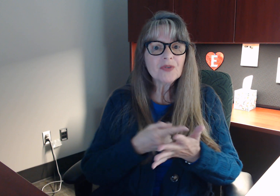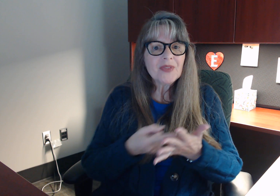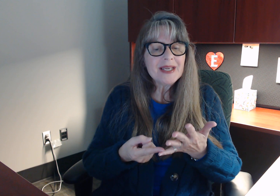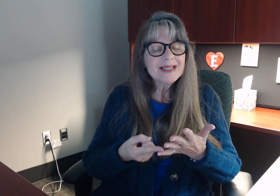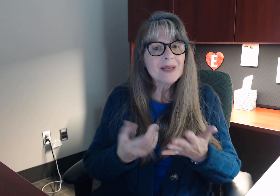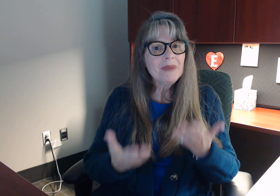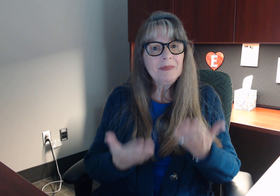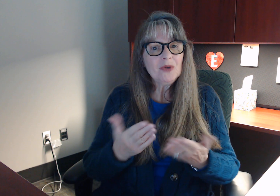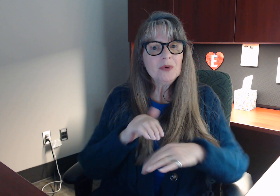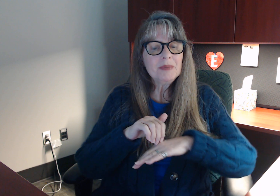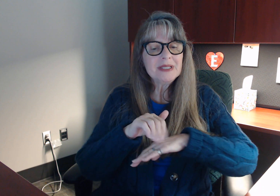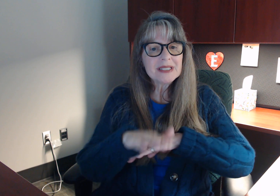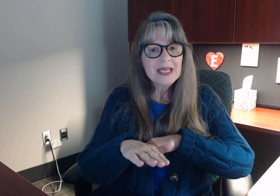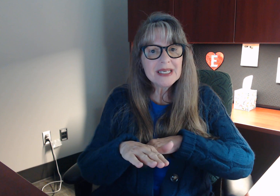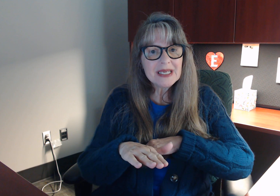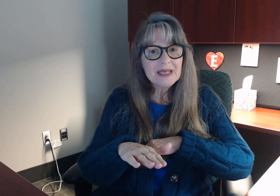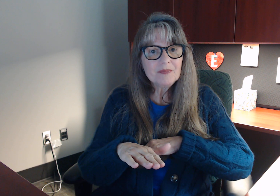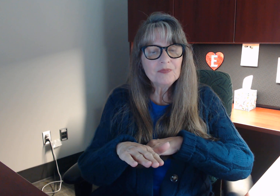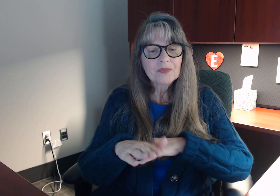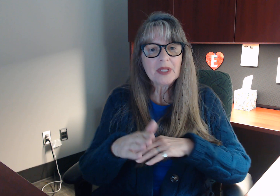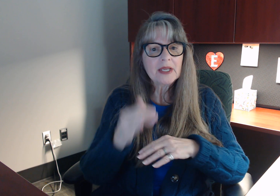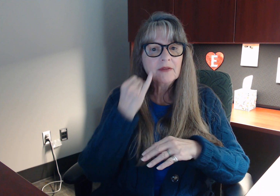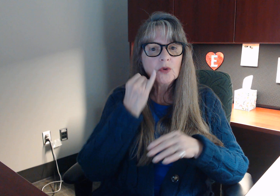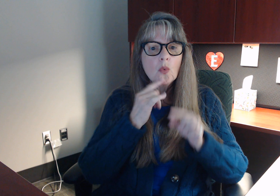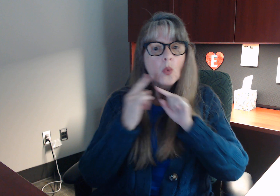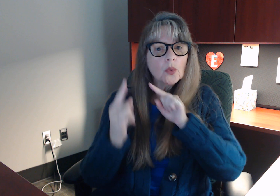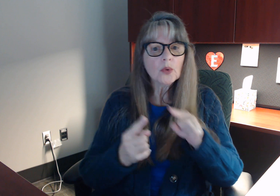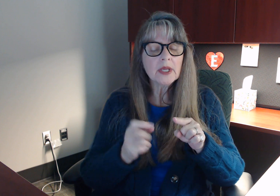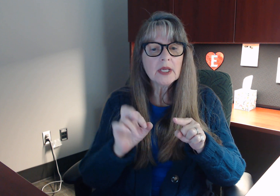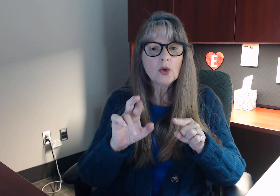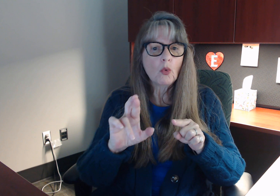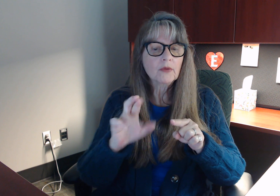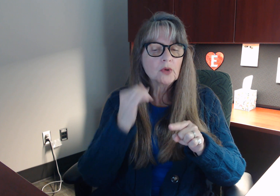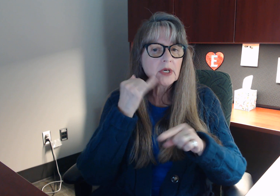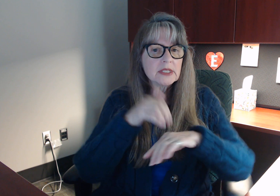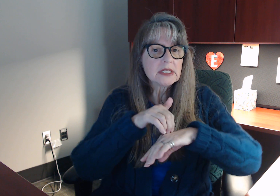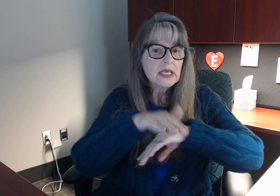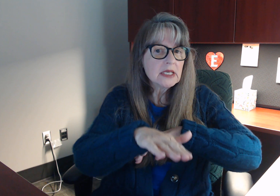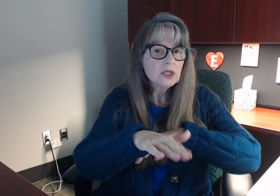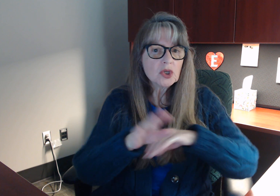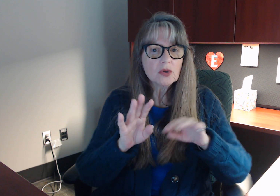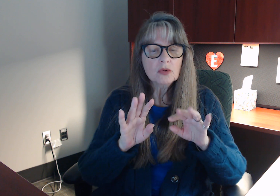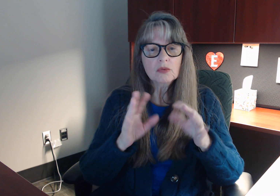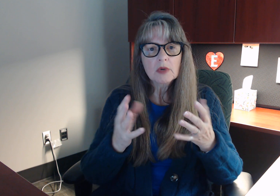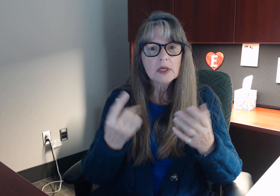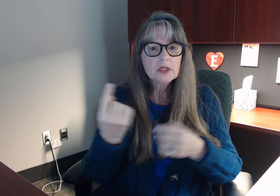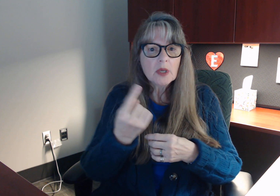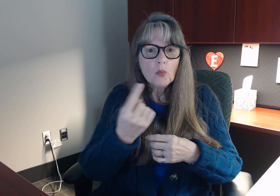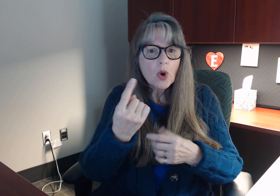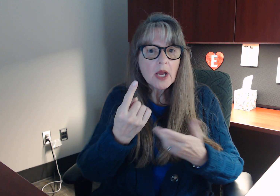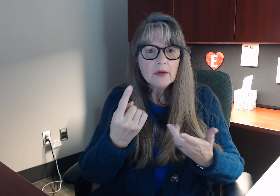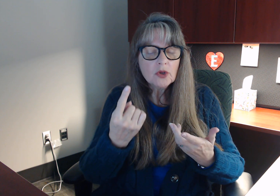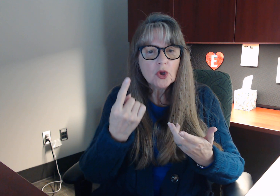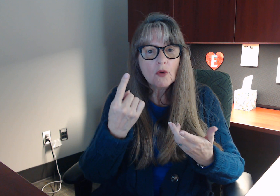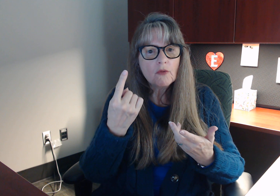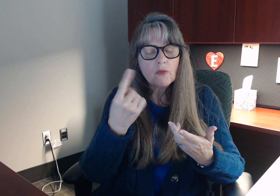things that maybe you would be sending, like if you ordered it or if you're going to send it to someone,